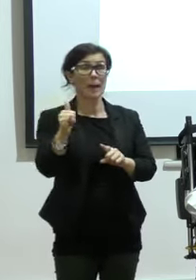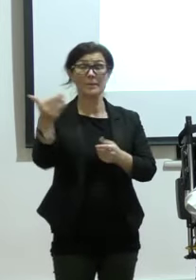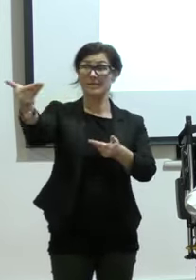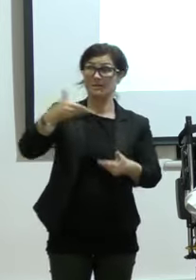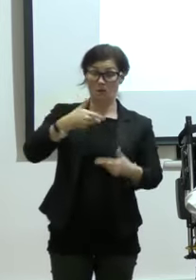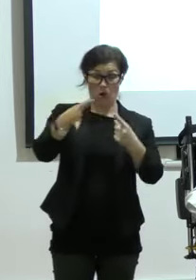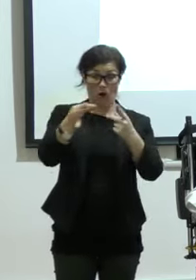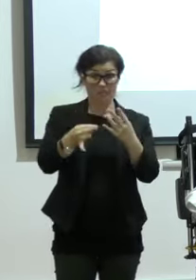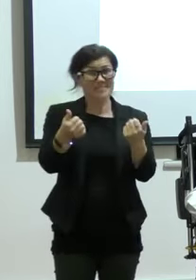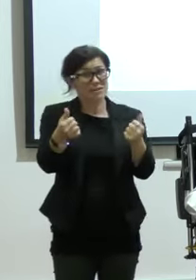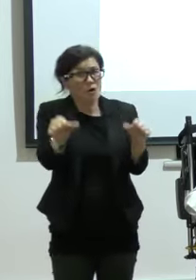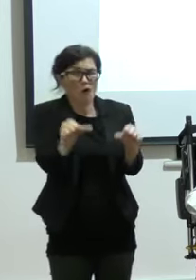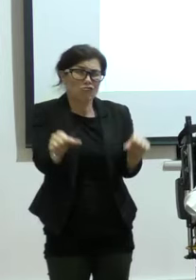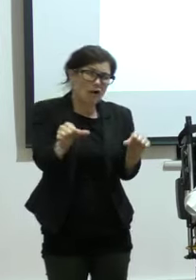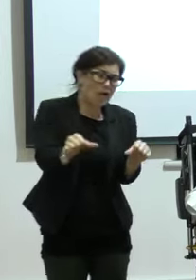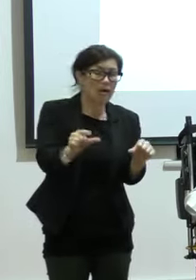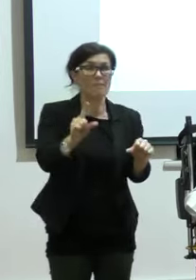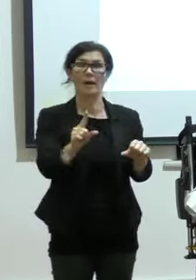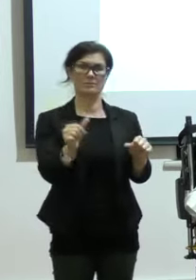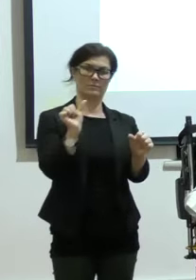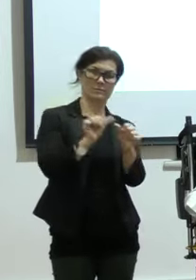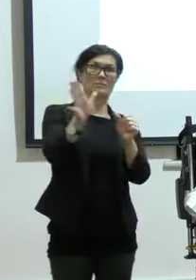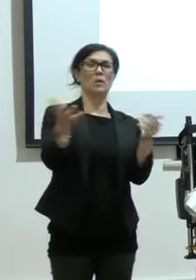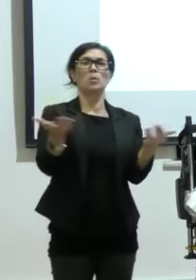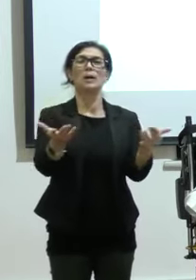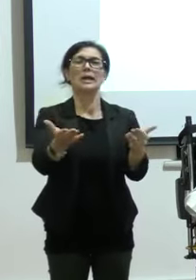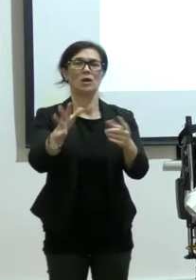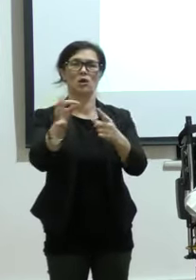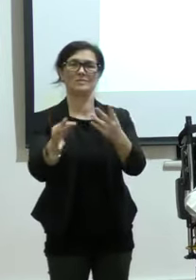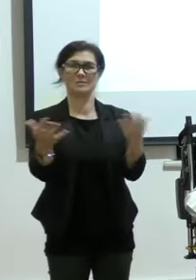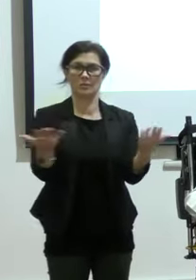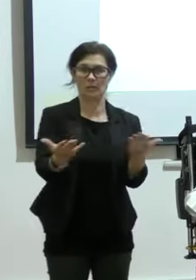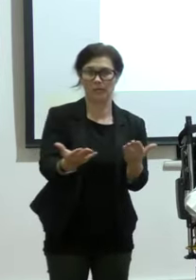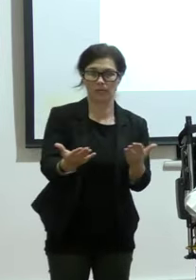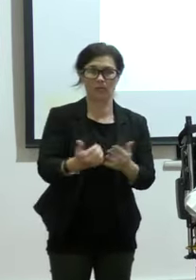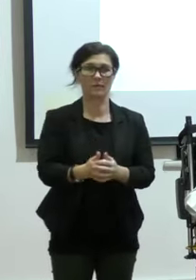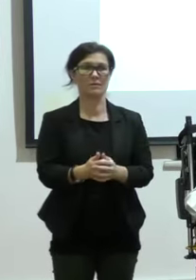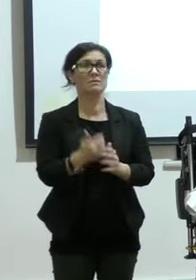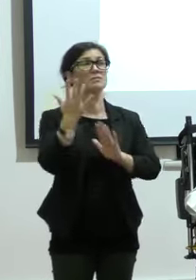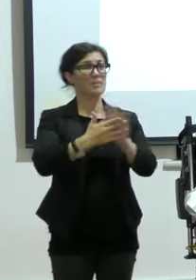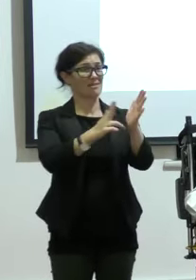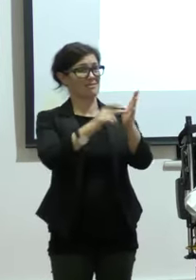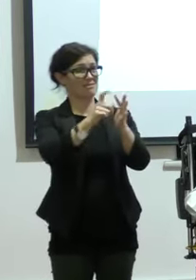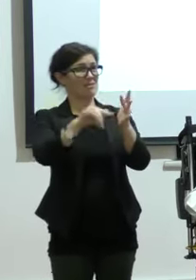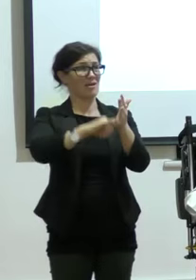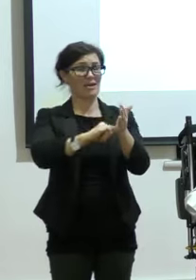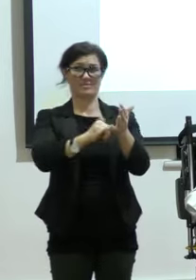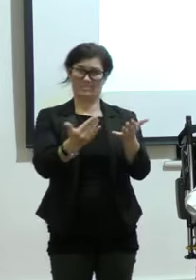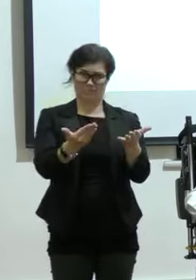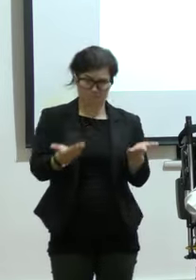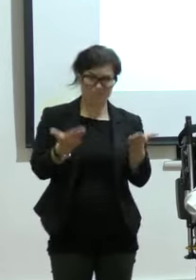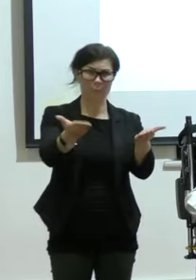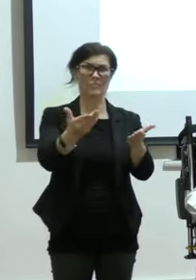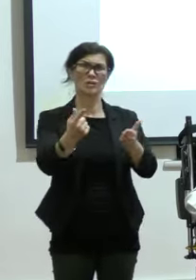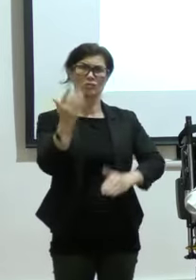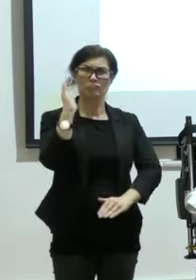over time, I'm really hoping that the NDIS encourages people to strive for more and to demand more.